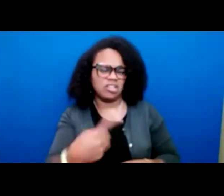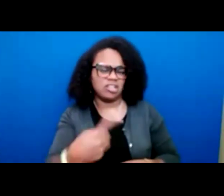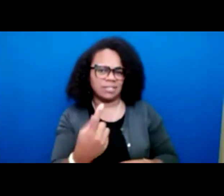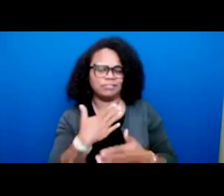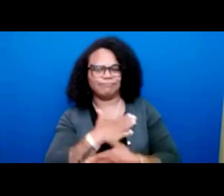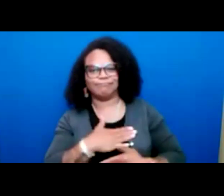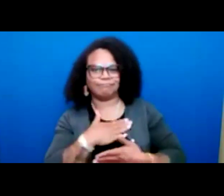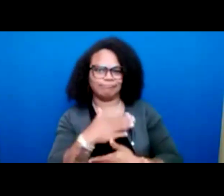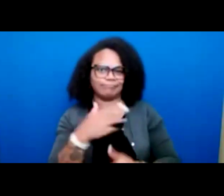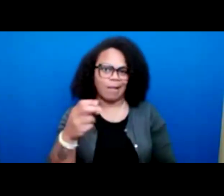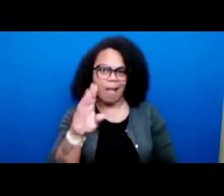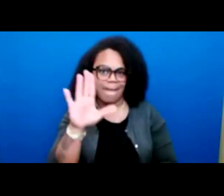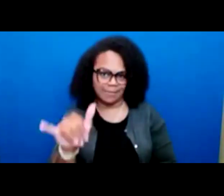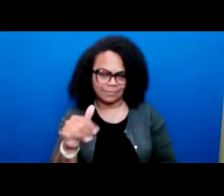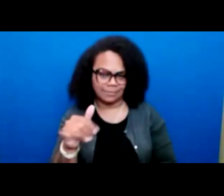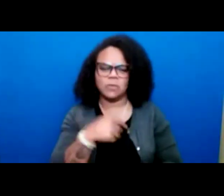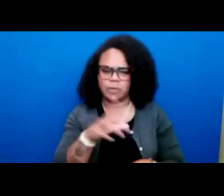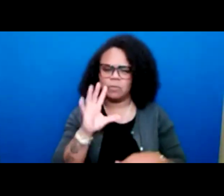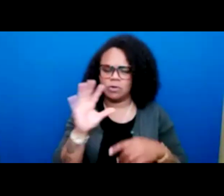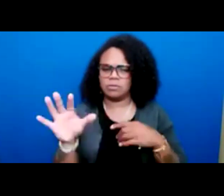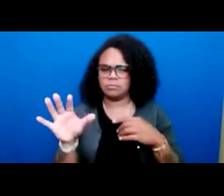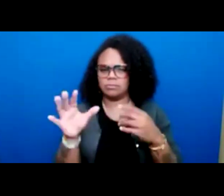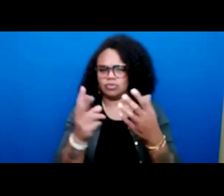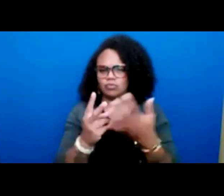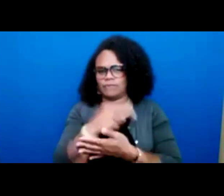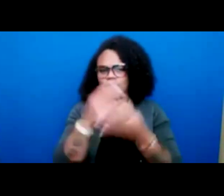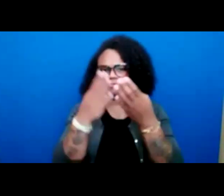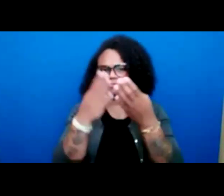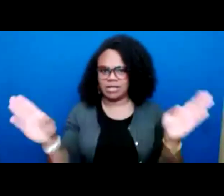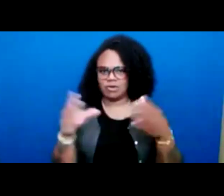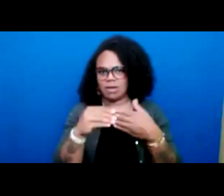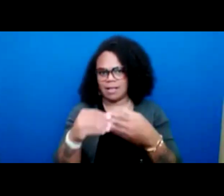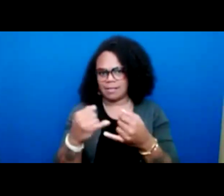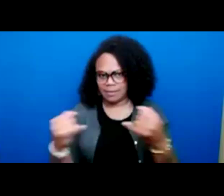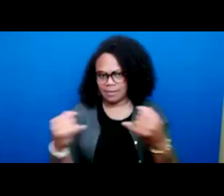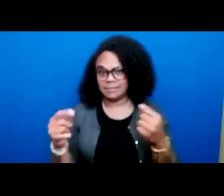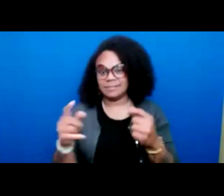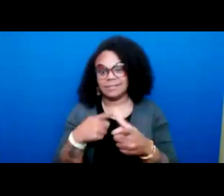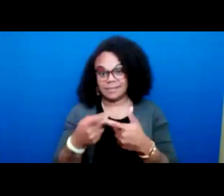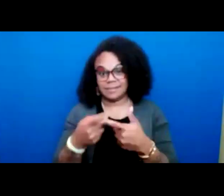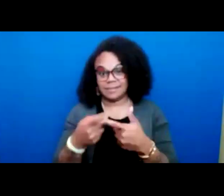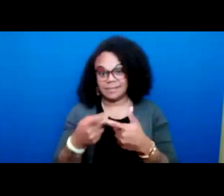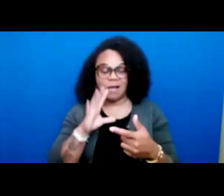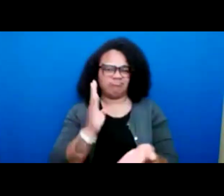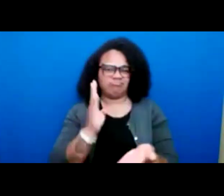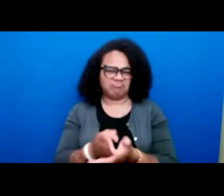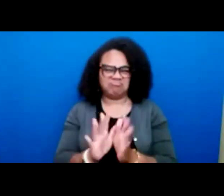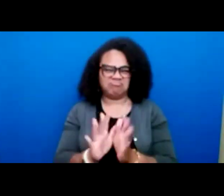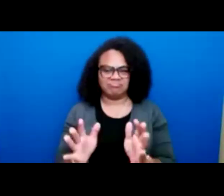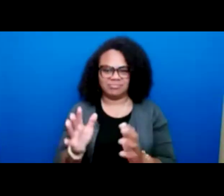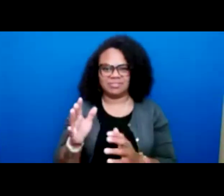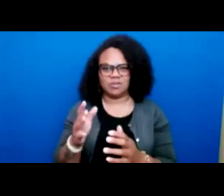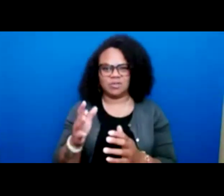And so we'll go over general guidelines here, and then I'll go ahead and stop so that there are